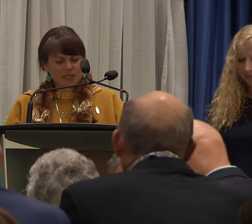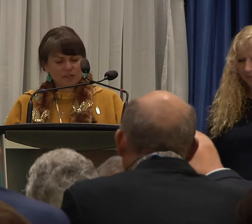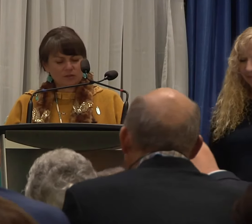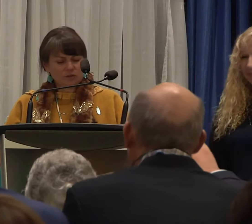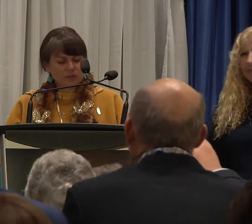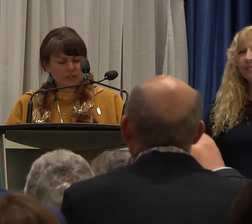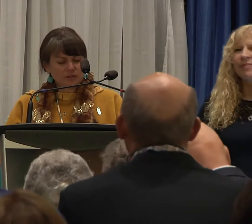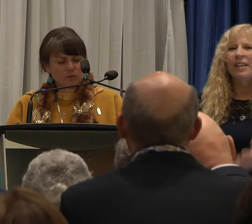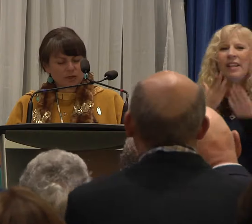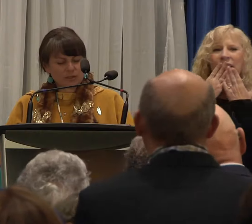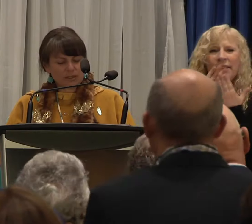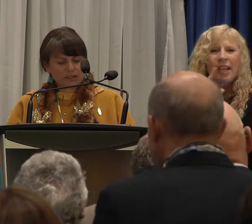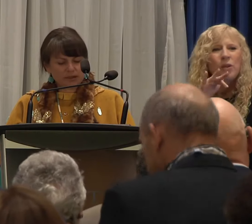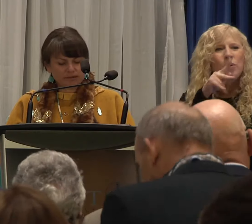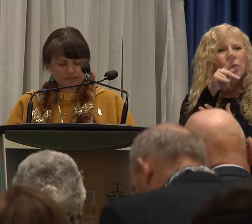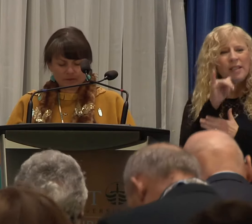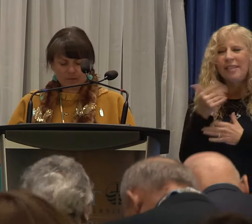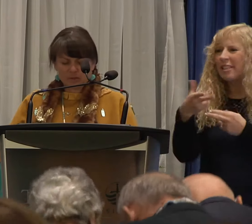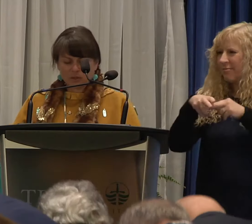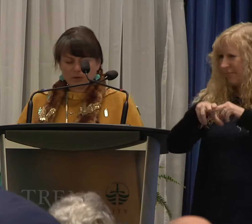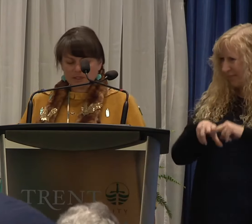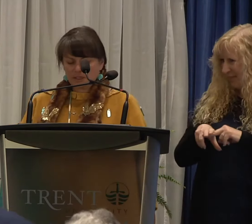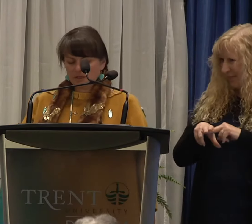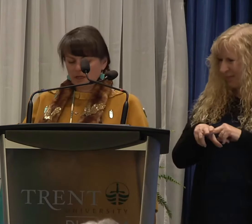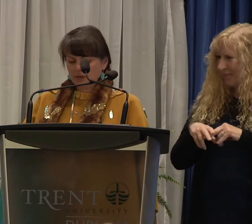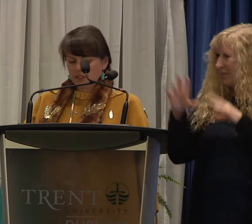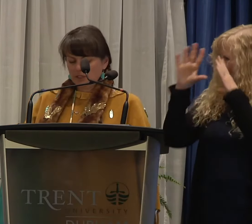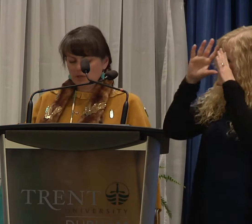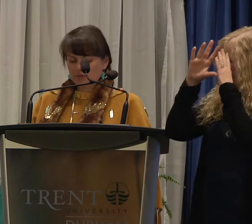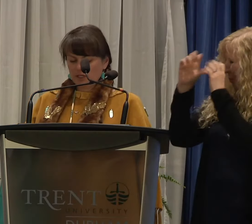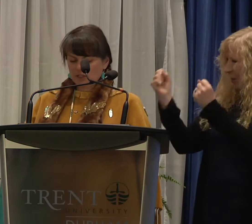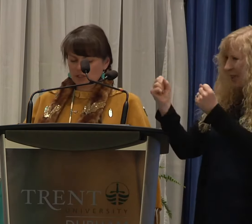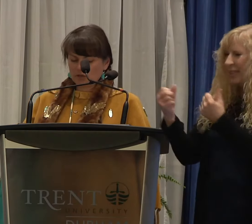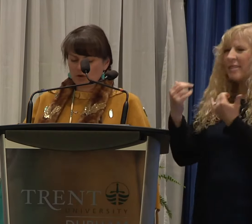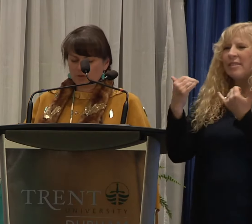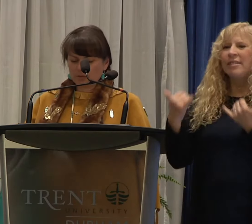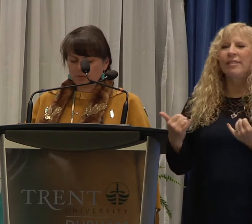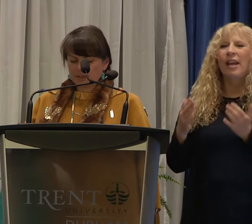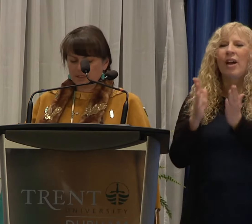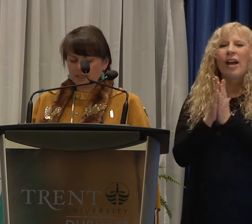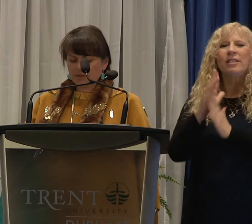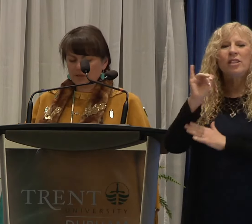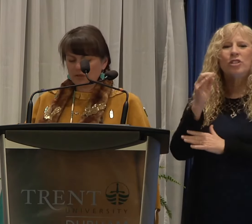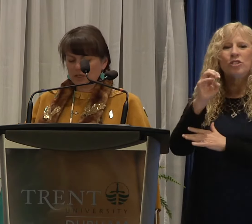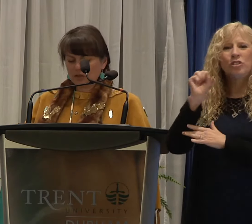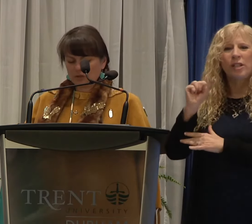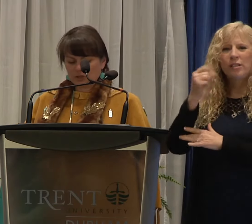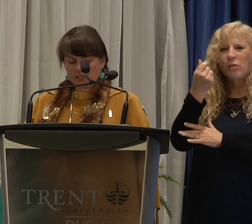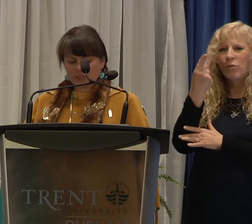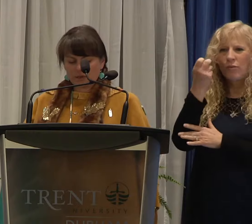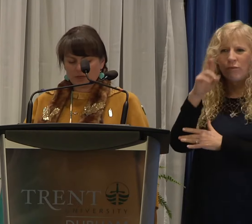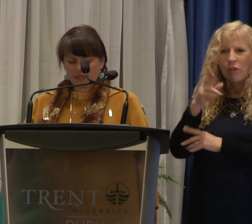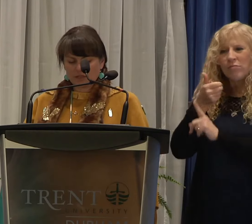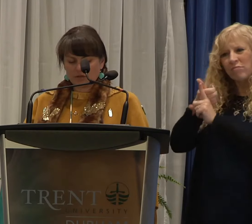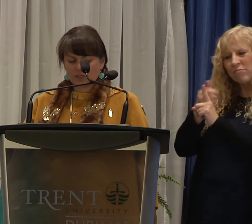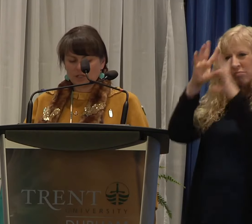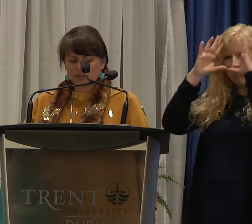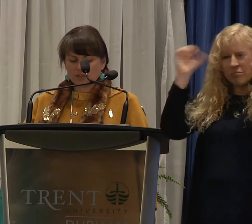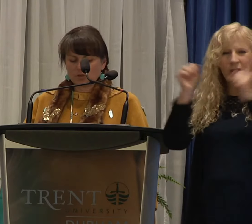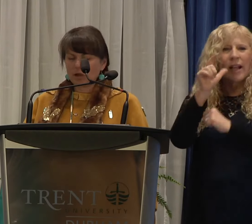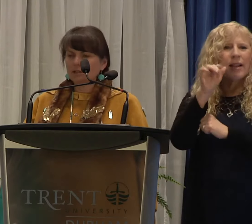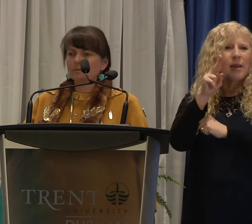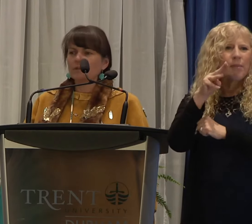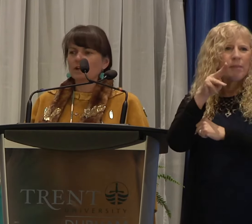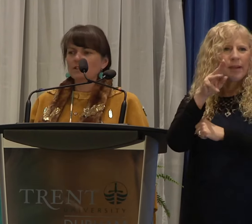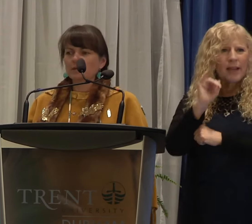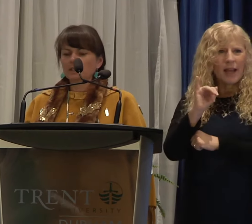Chumiigwech, thank you, Unity. You may be seated. Mr. President, I would like to invite Jess Grover, President of the Trent University Alumni Association,